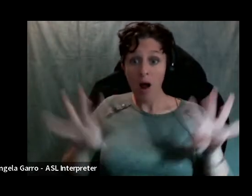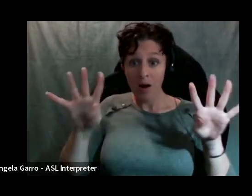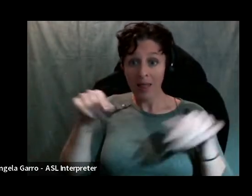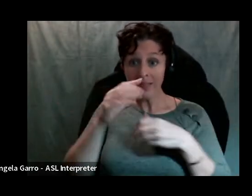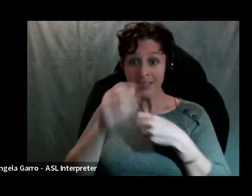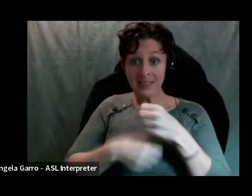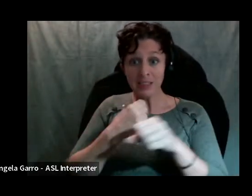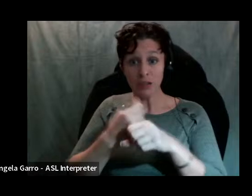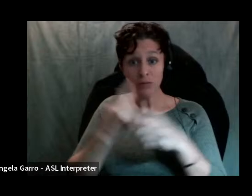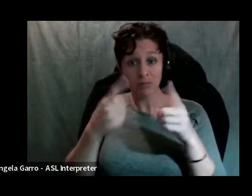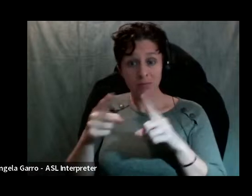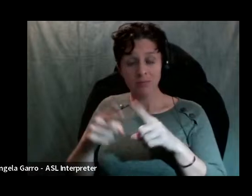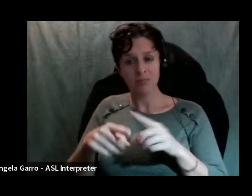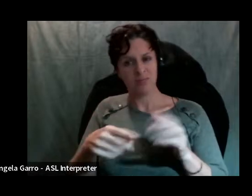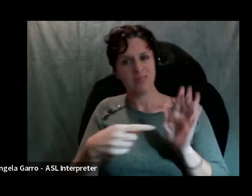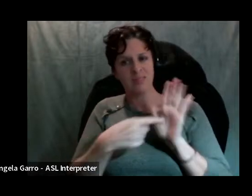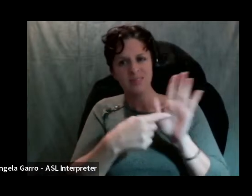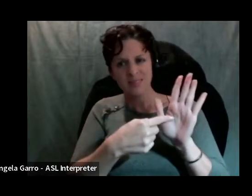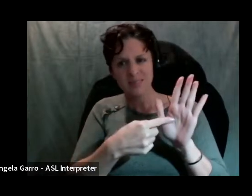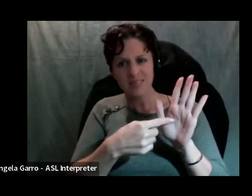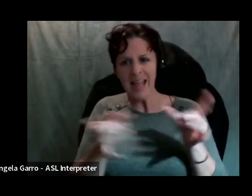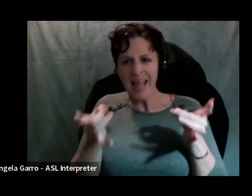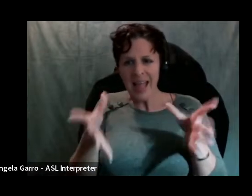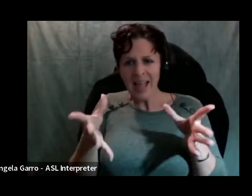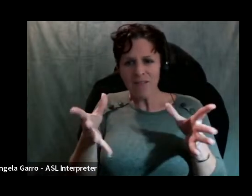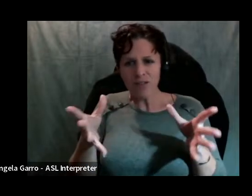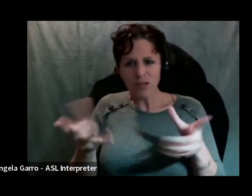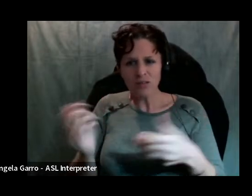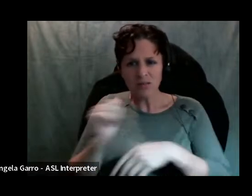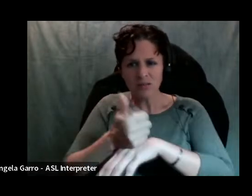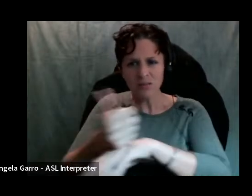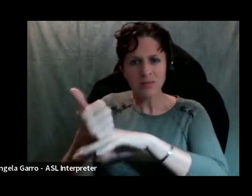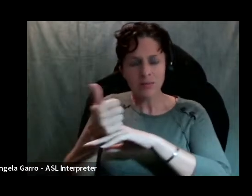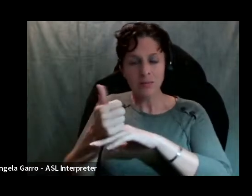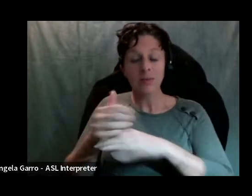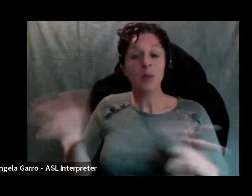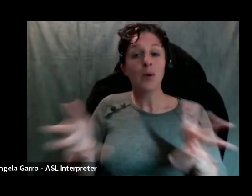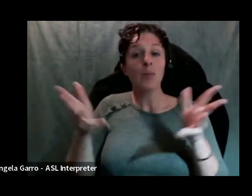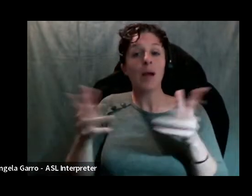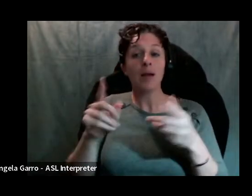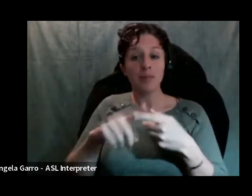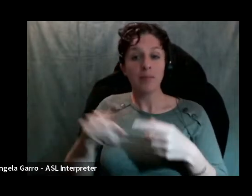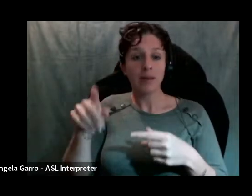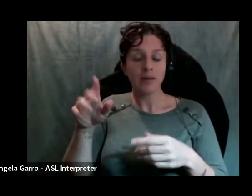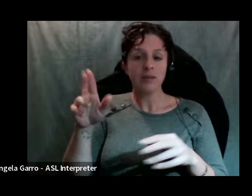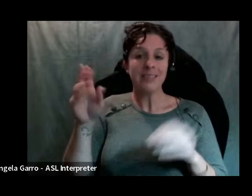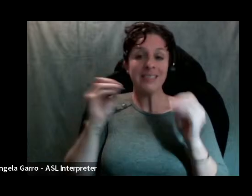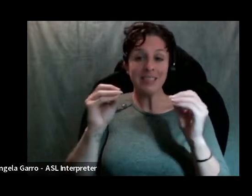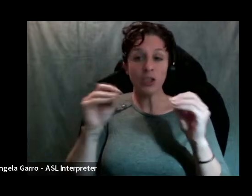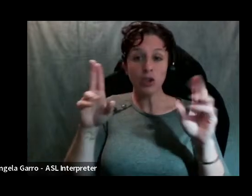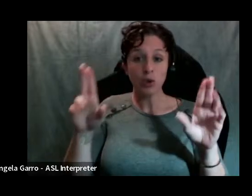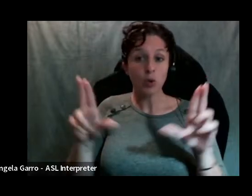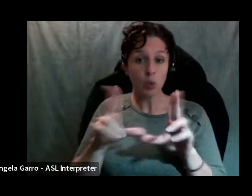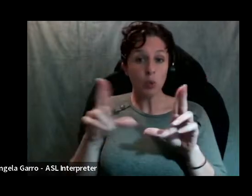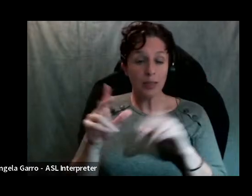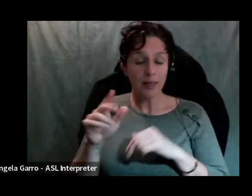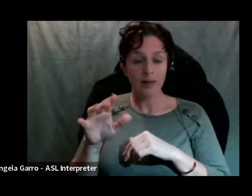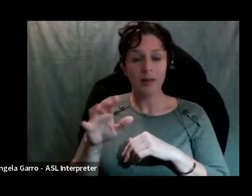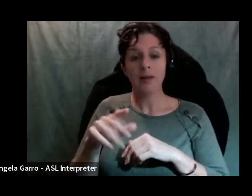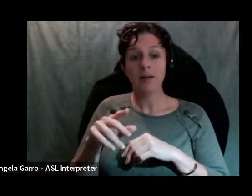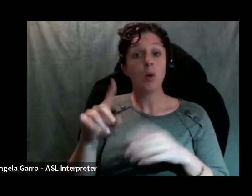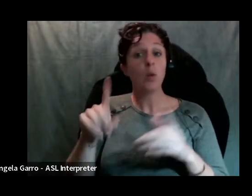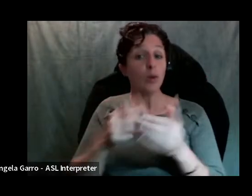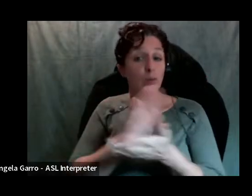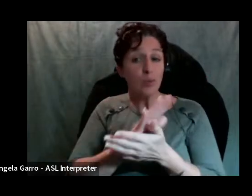of the hateful indoctrination that is being promoted by the Oakland Teachers Union, OEA. When the school district allows